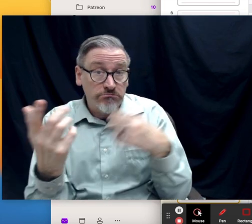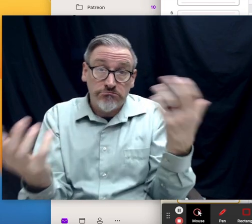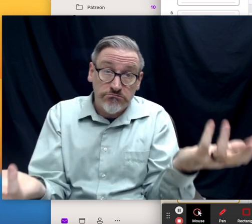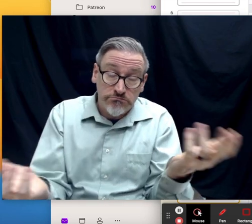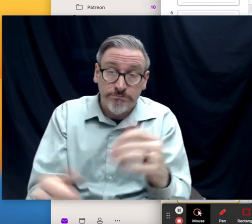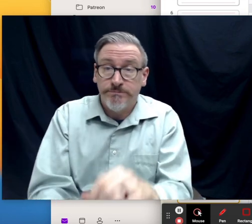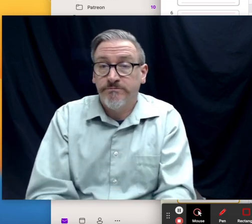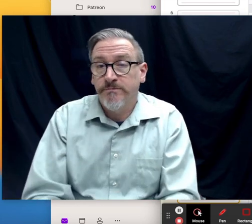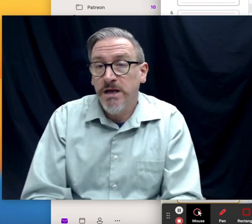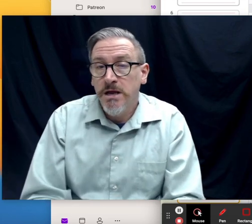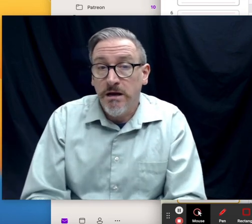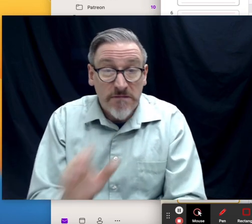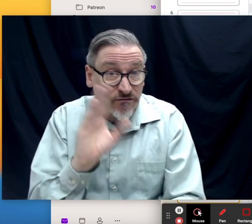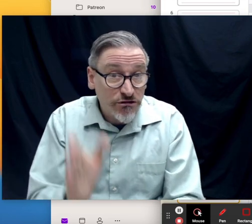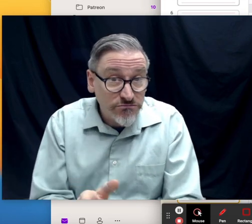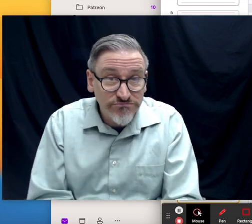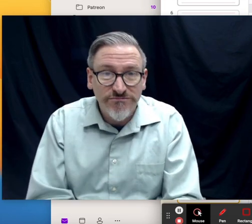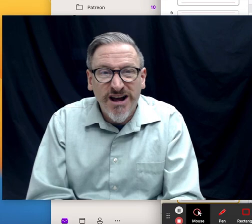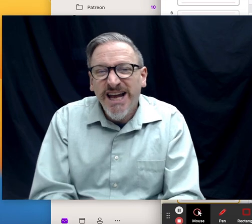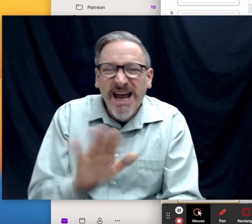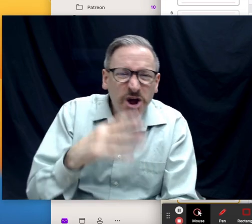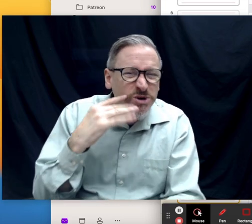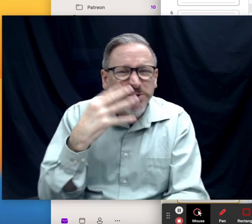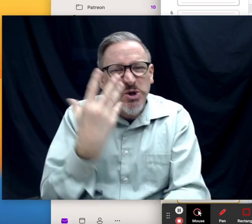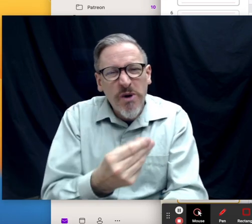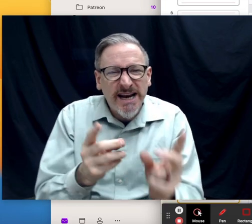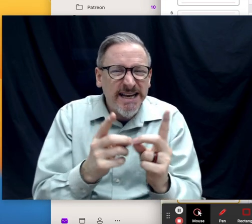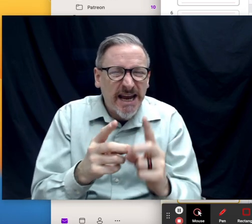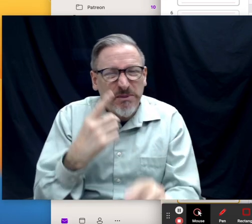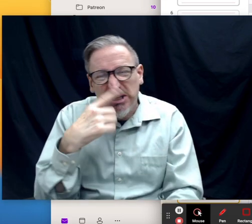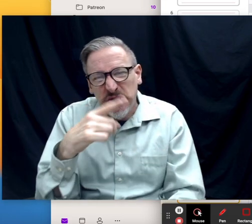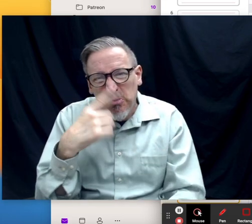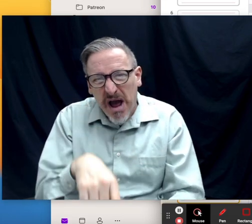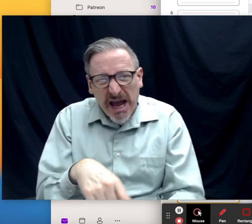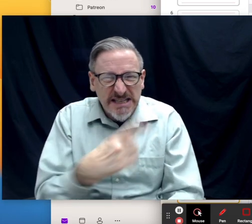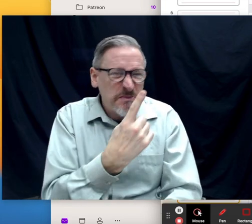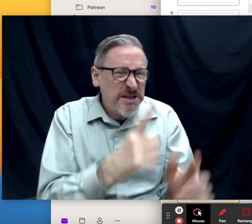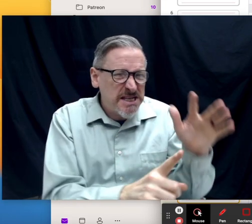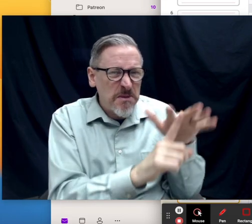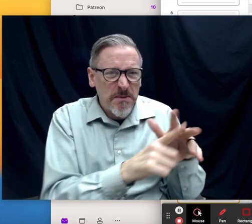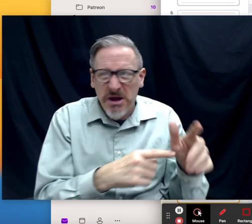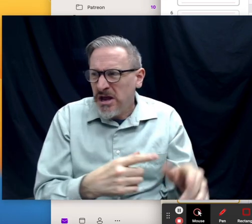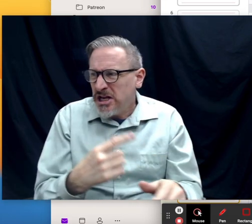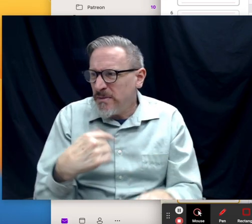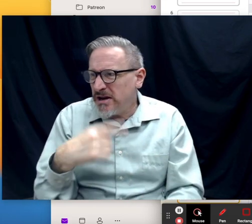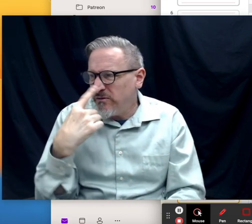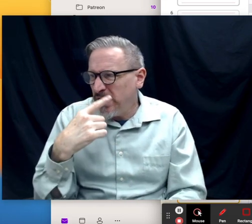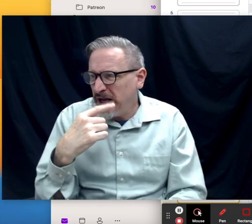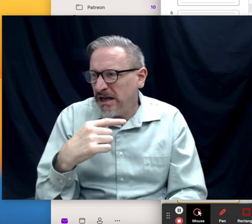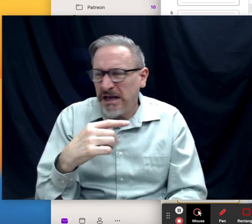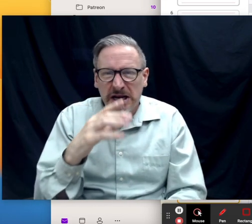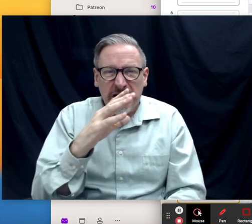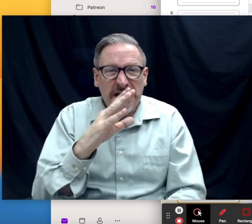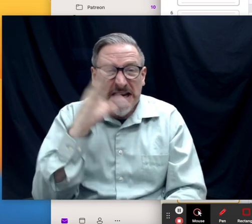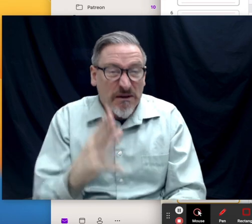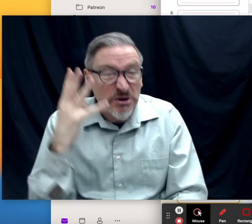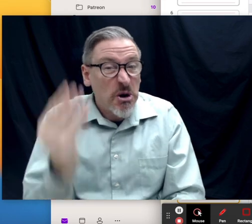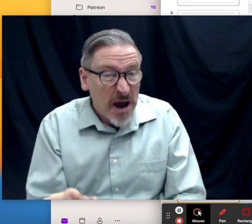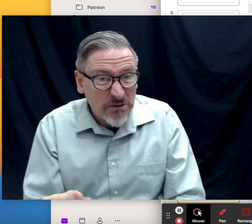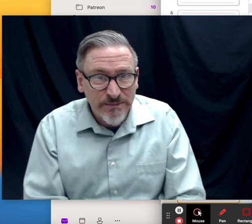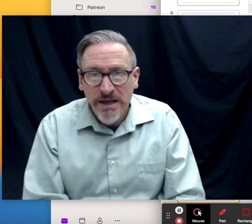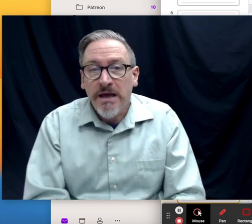year? Never. I know we're supposed to go out on a date, but do you mind? Something's come up. Do you mind if we